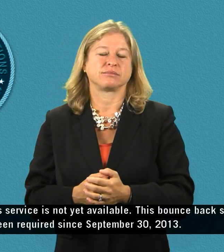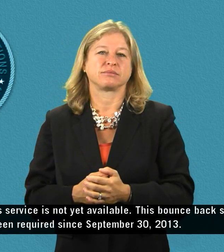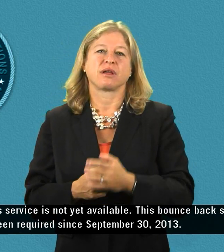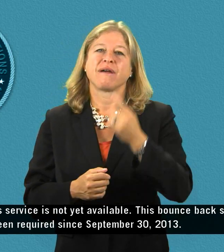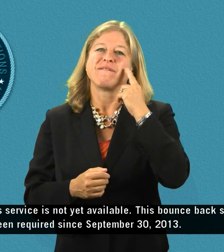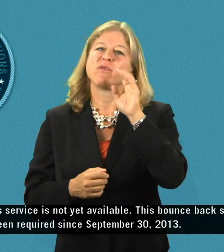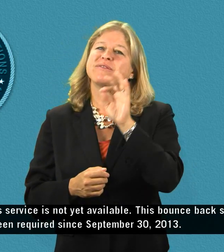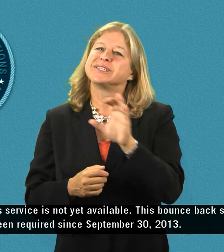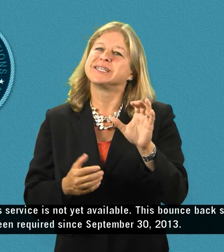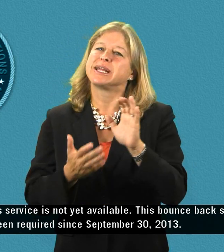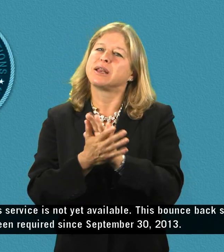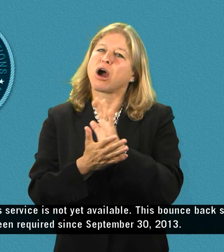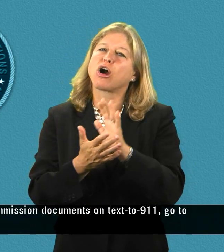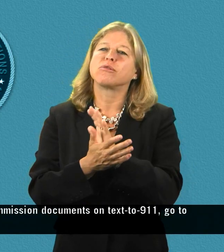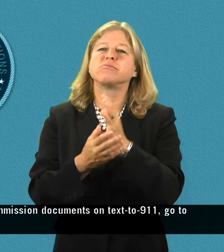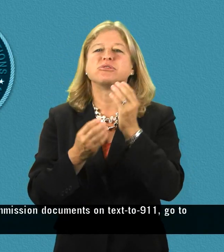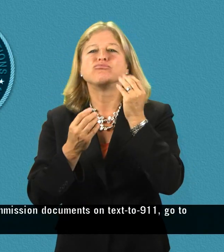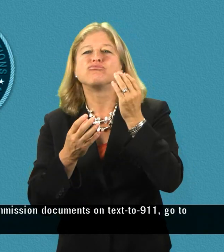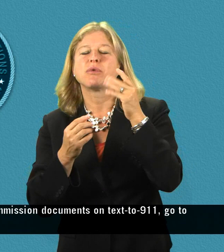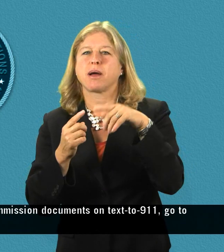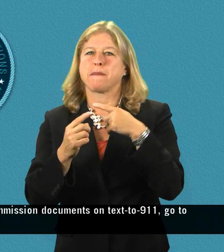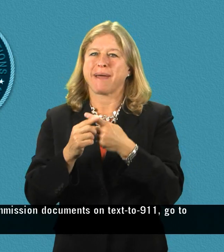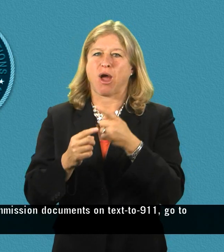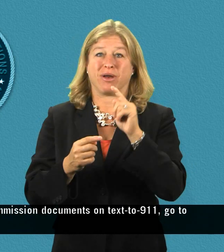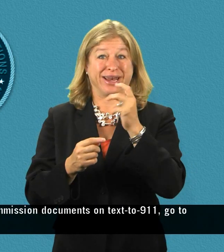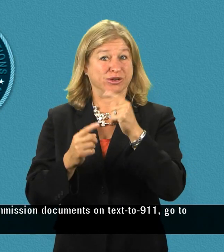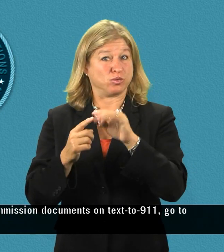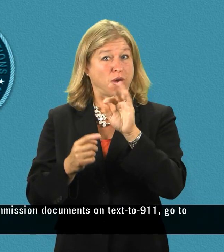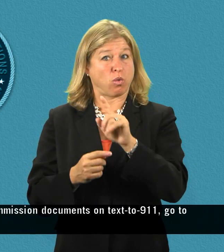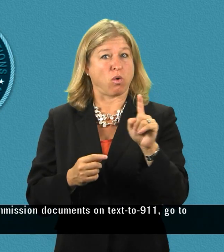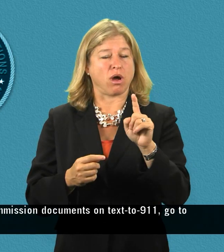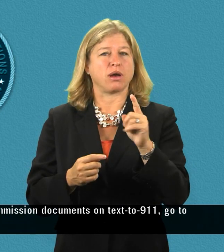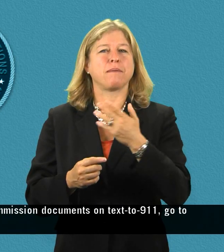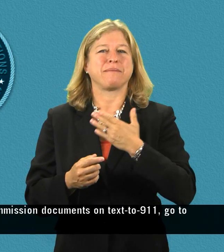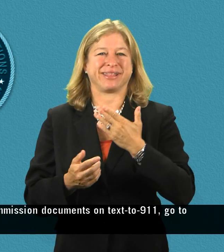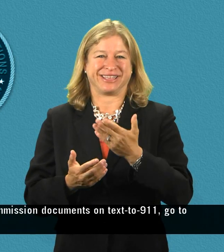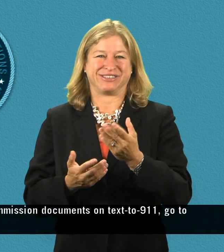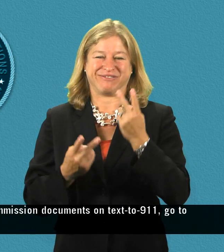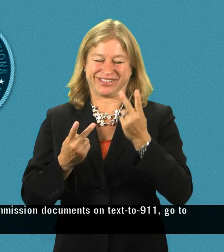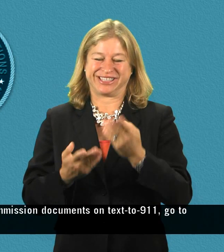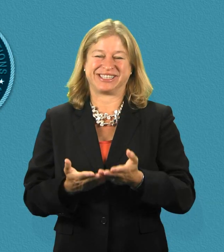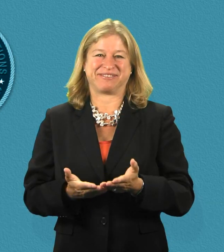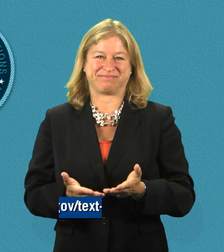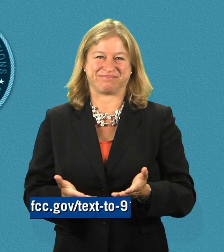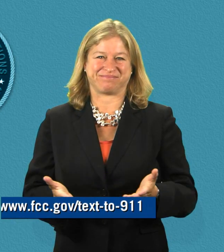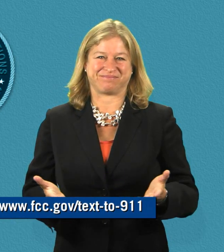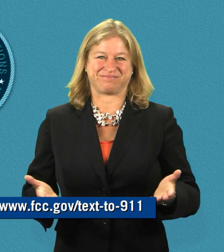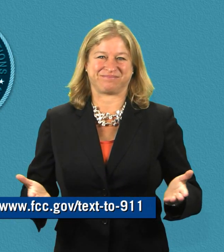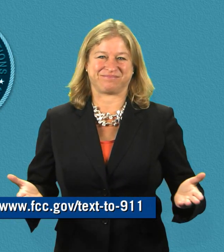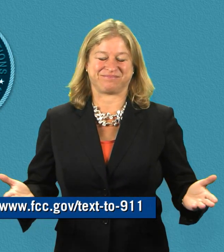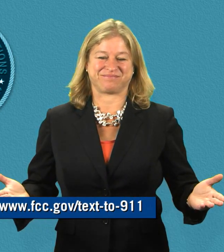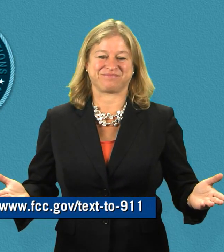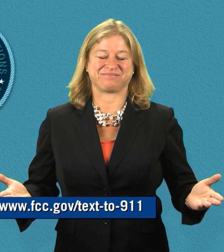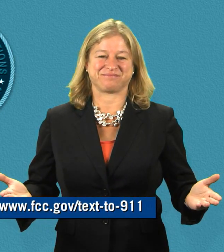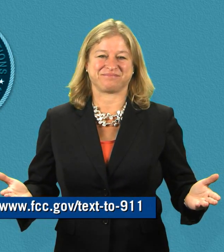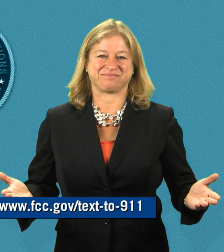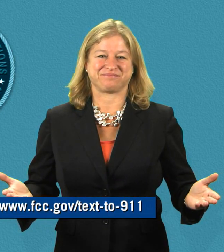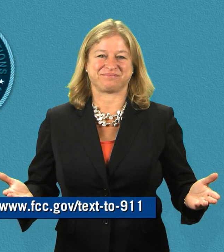2013. For Commission documents on TEXT-911, go to www